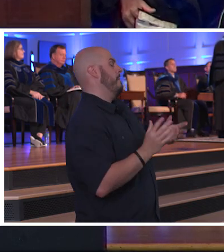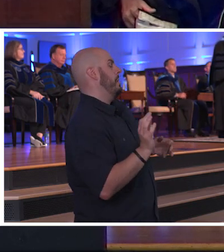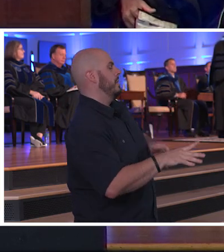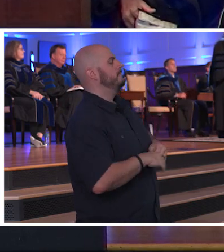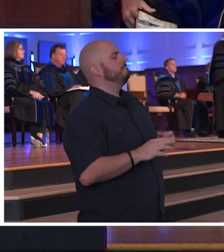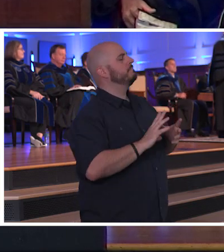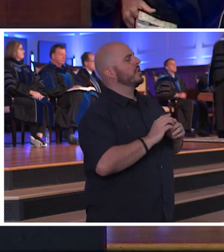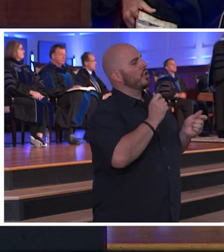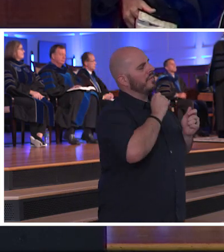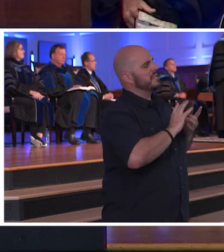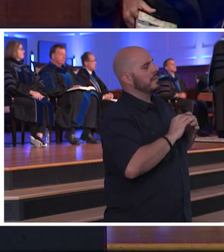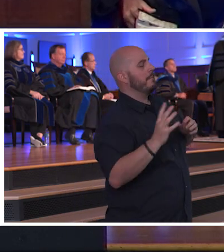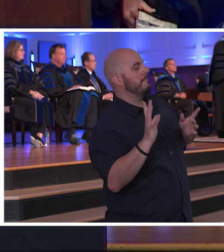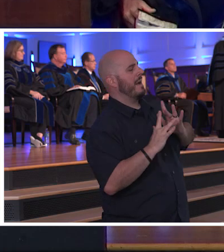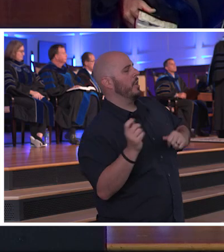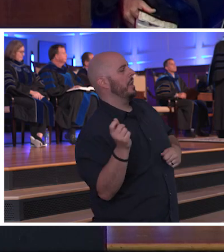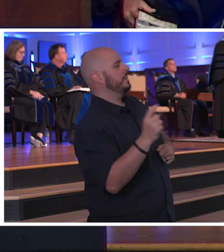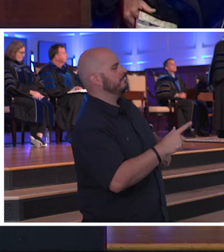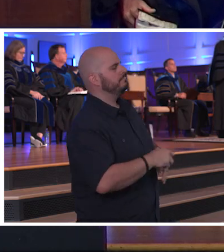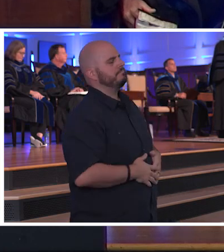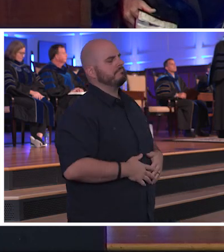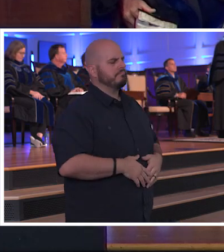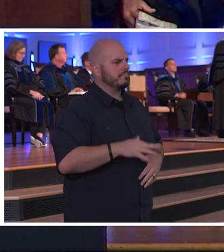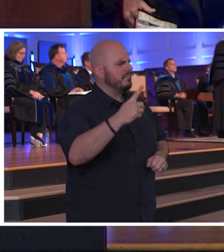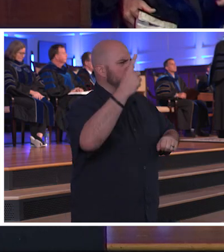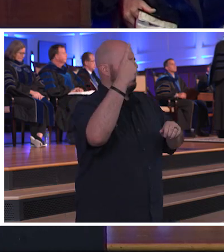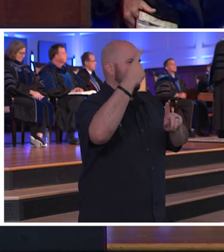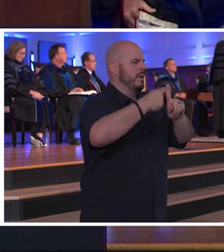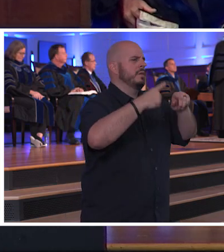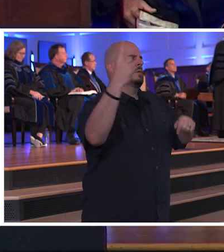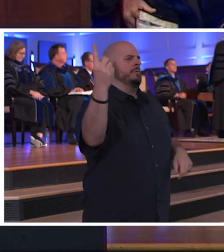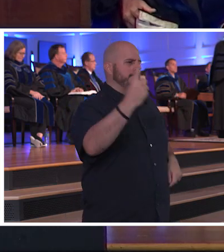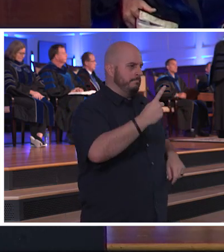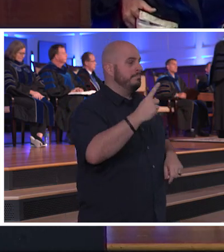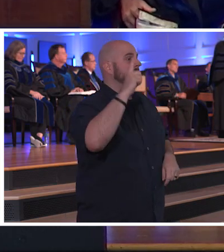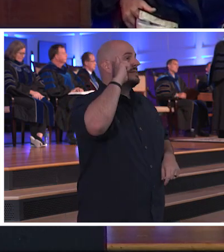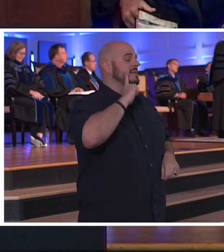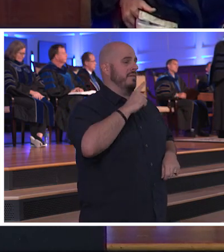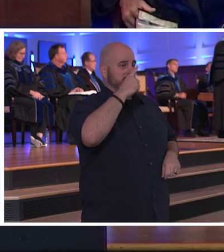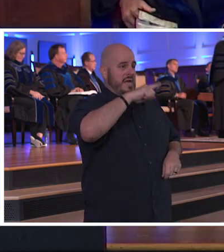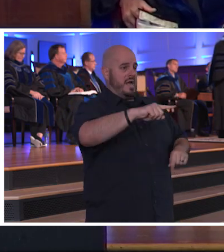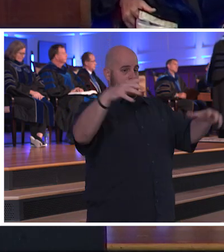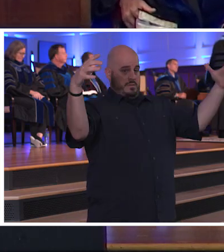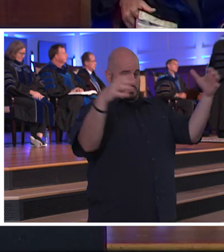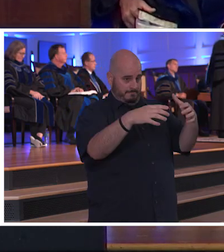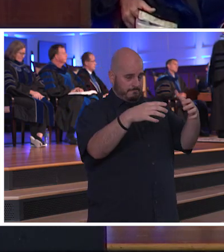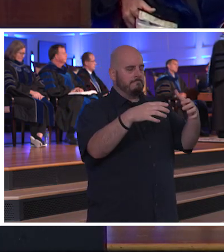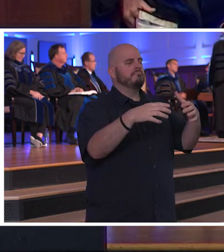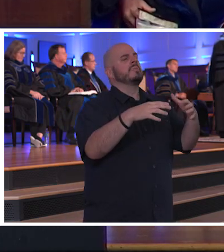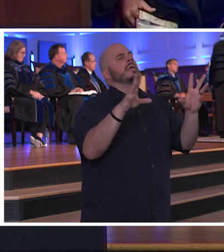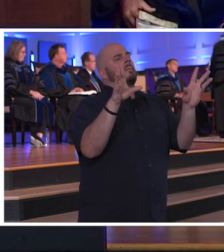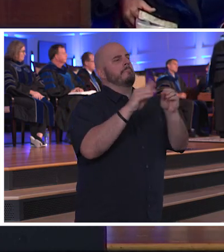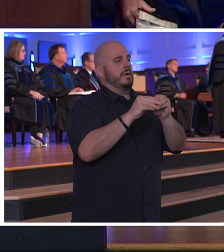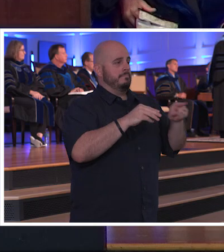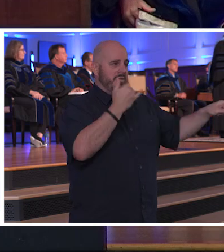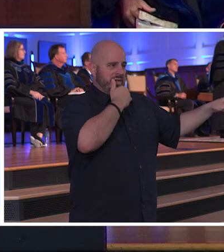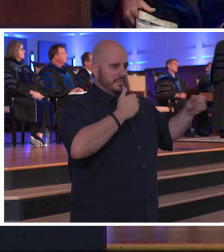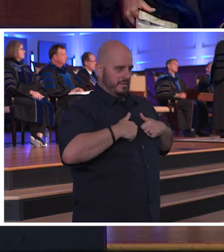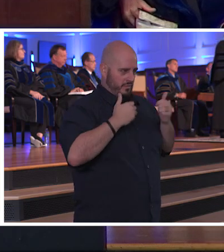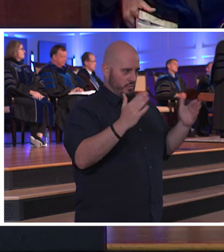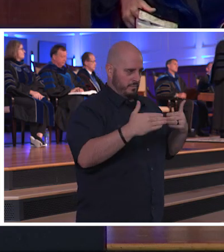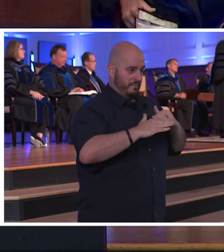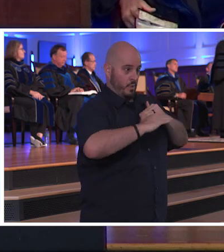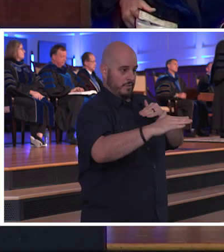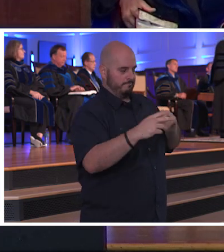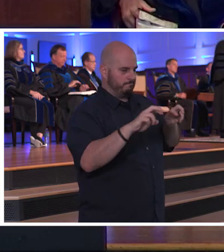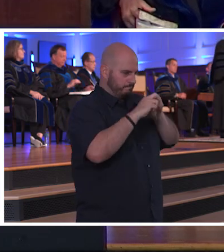she came diligently to the deaf Thai congregation that met in Yvette's living room floor. By